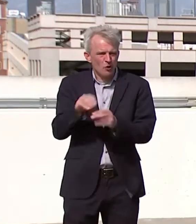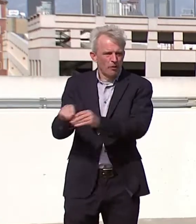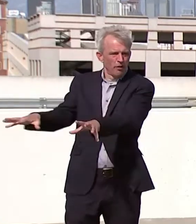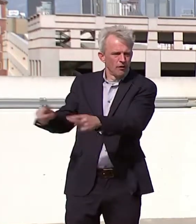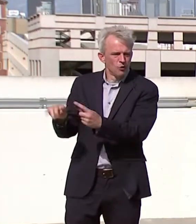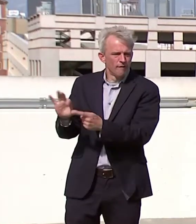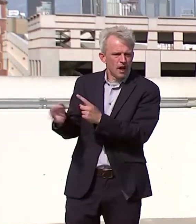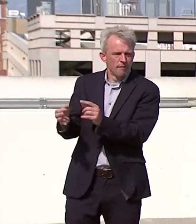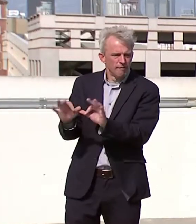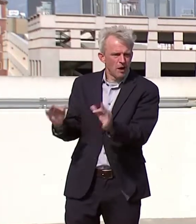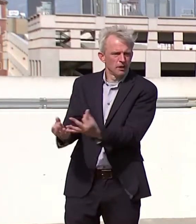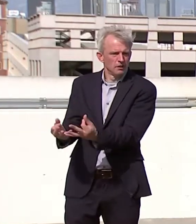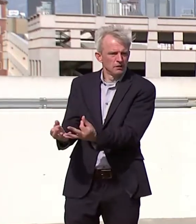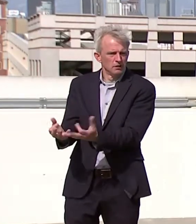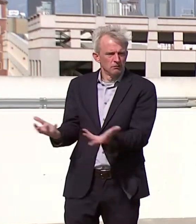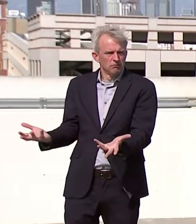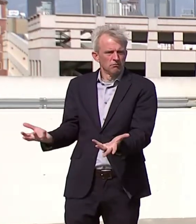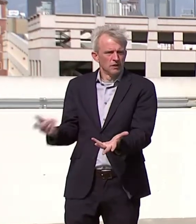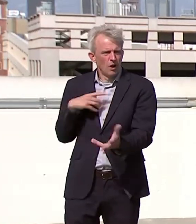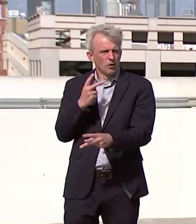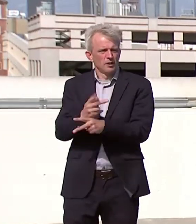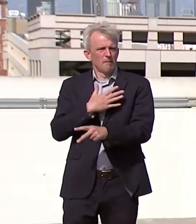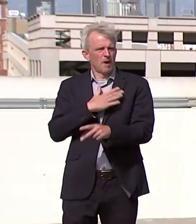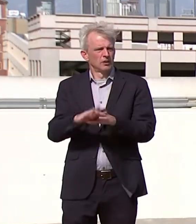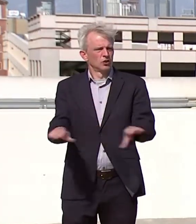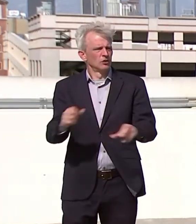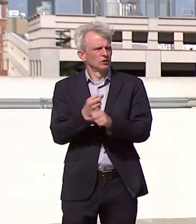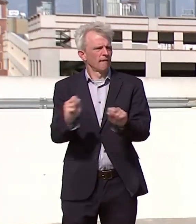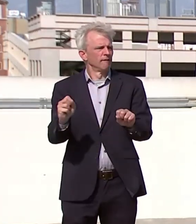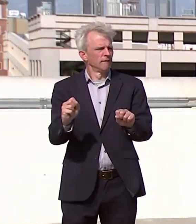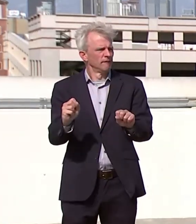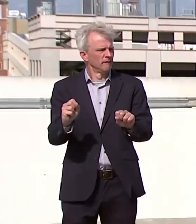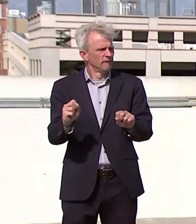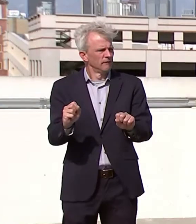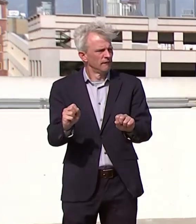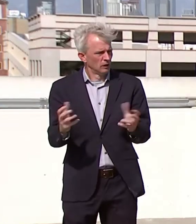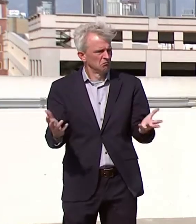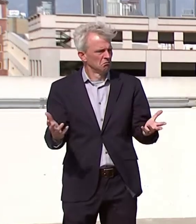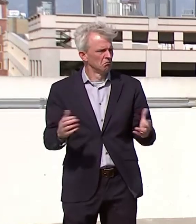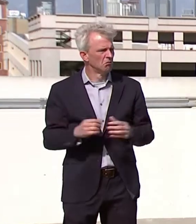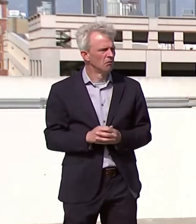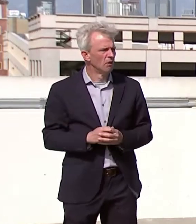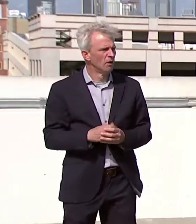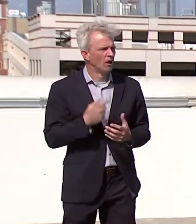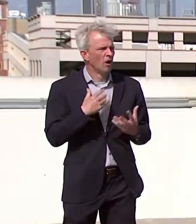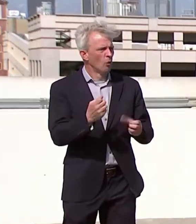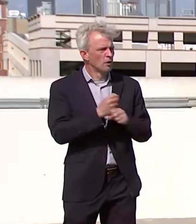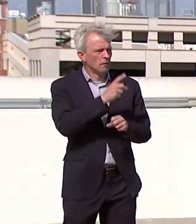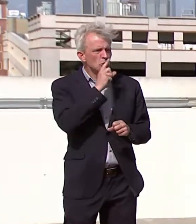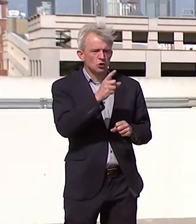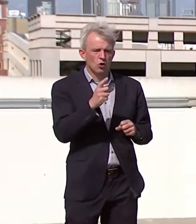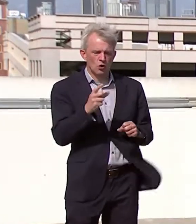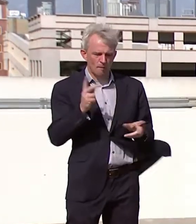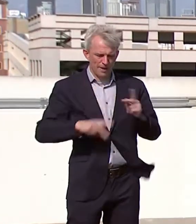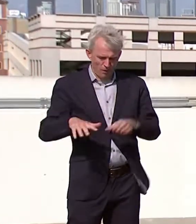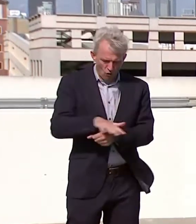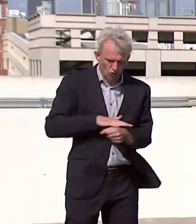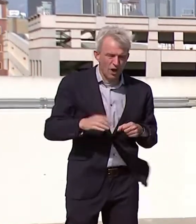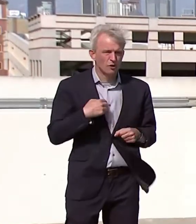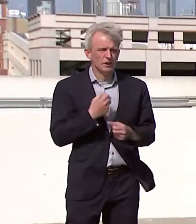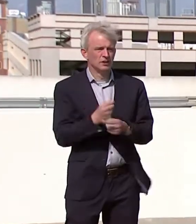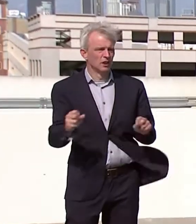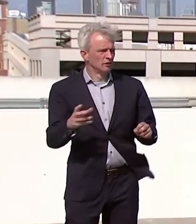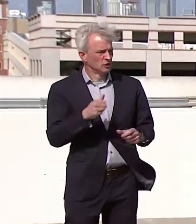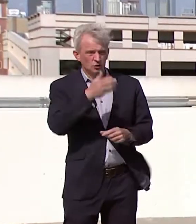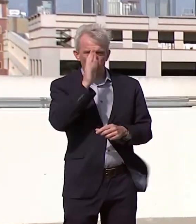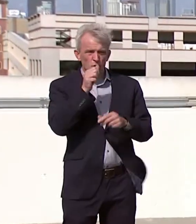Because I want to keep my kids safe, and I want to make sure that you know anybody around me is safe. So God bless you